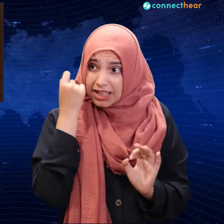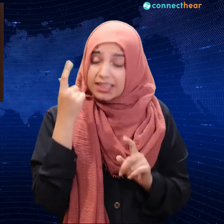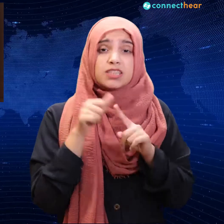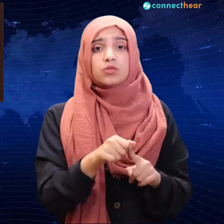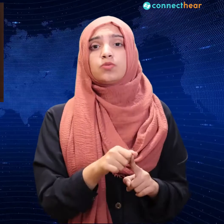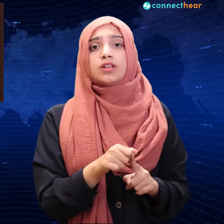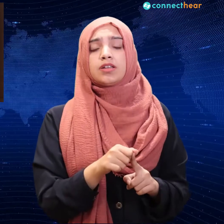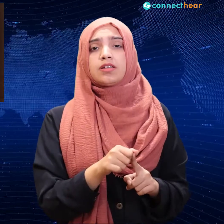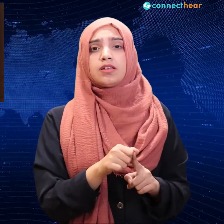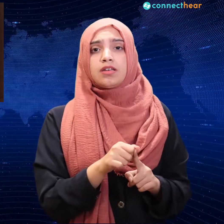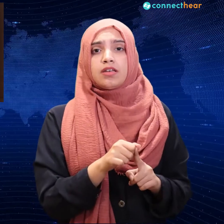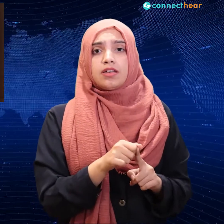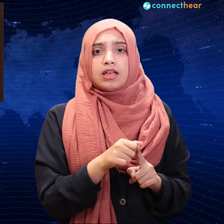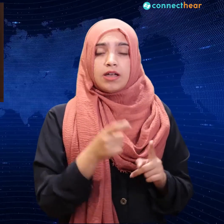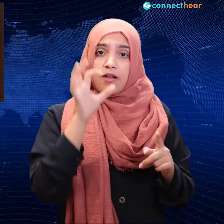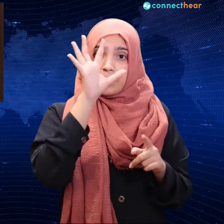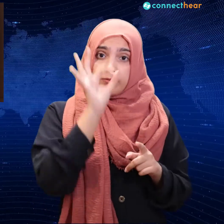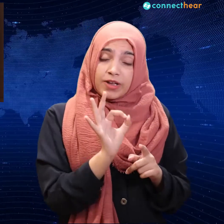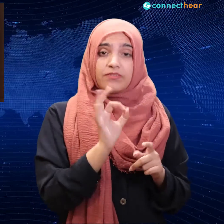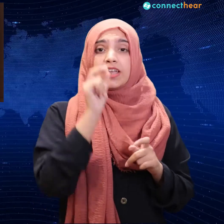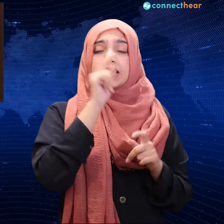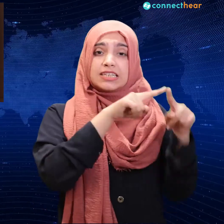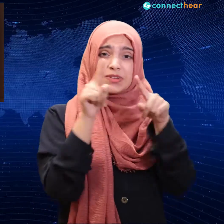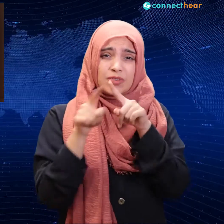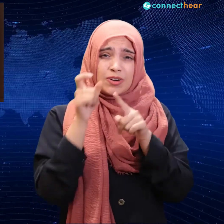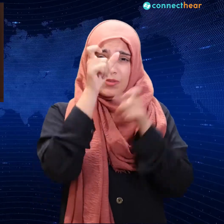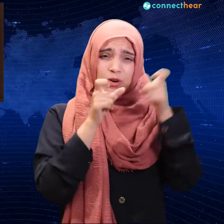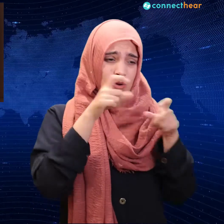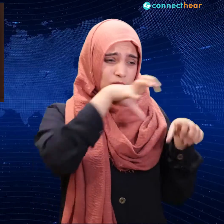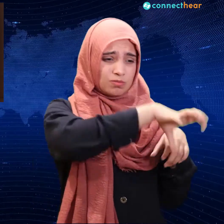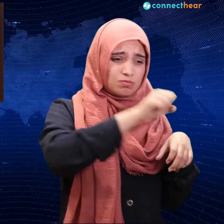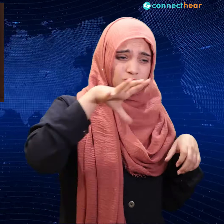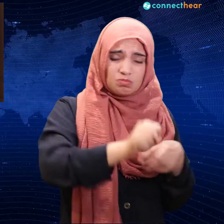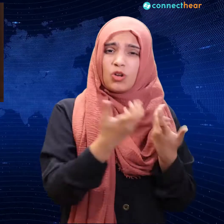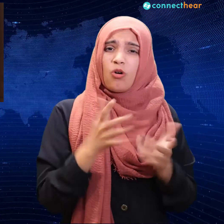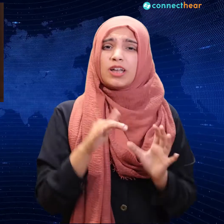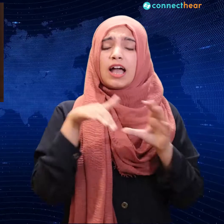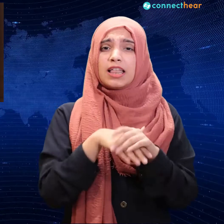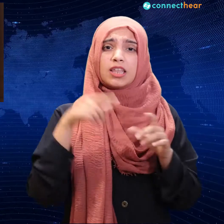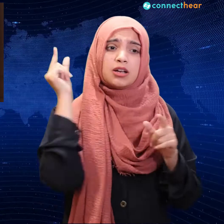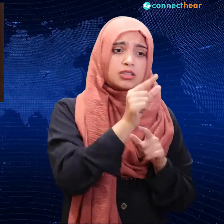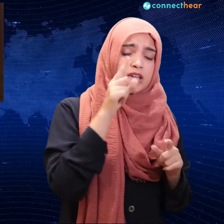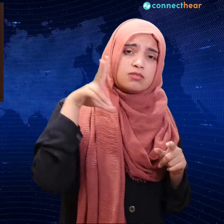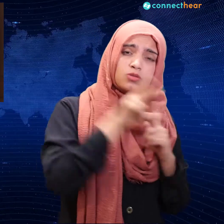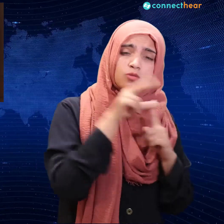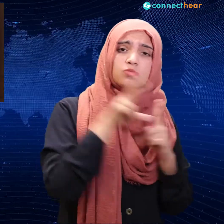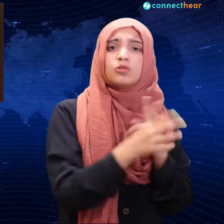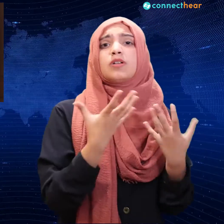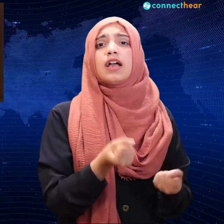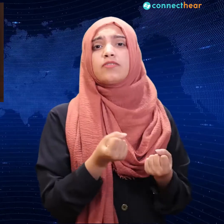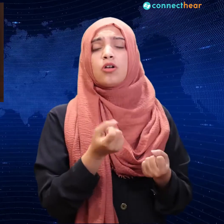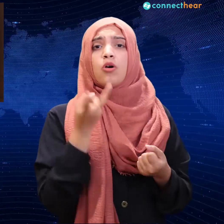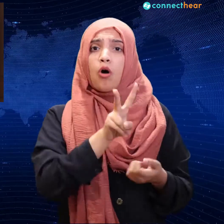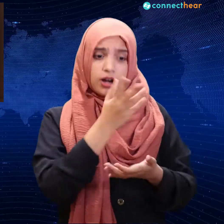this. 50 different militant groups were attacking the state of Pakistan. I repeat, if we did not